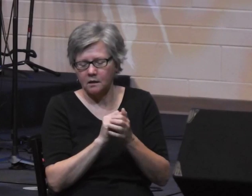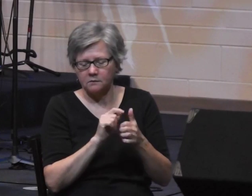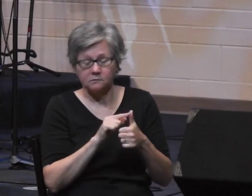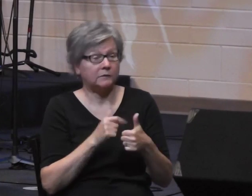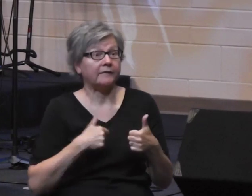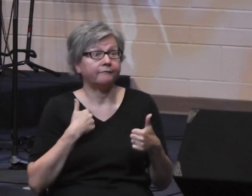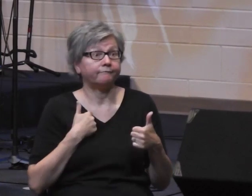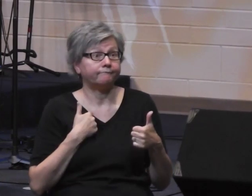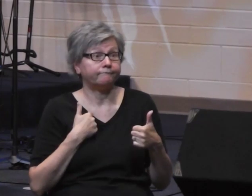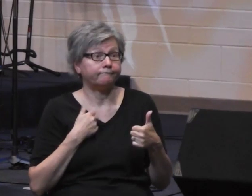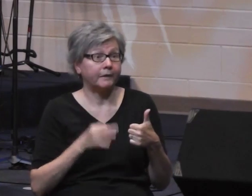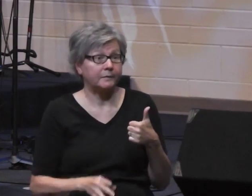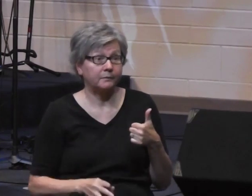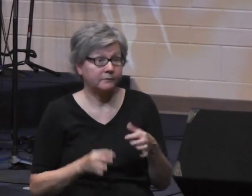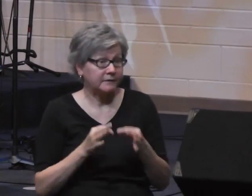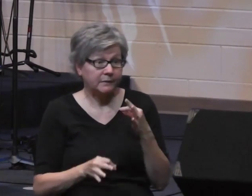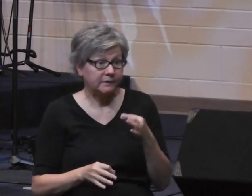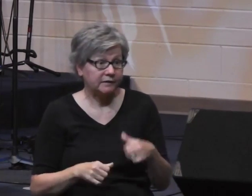Live.